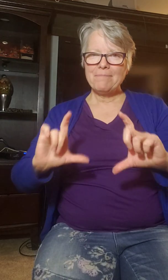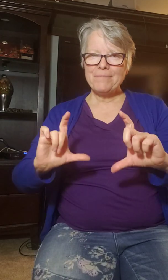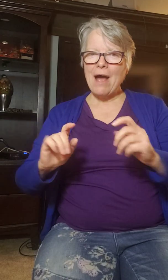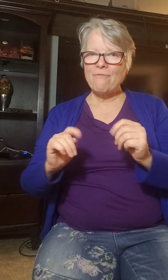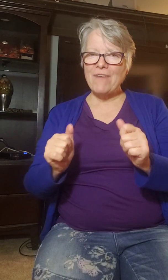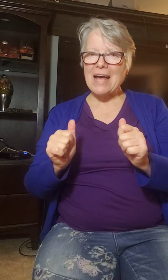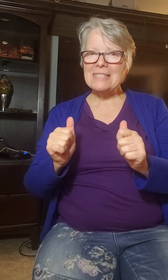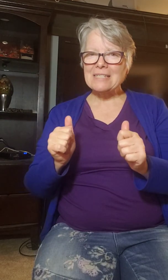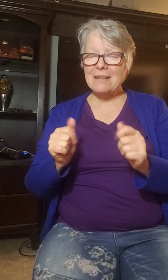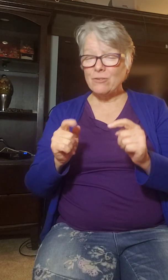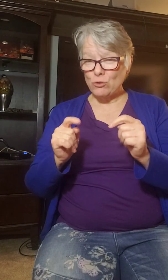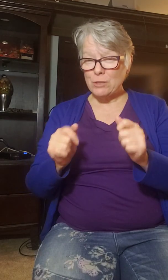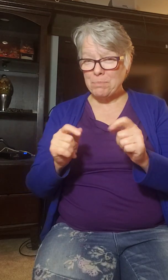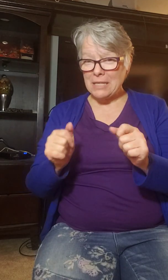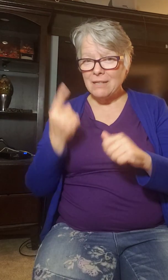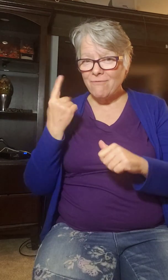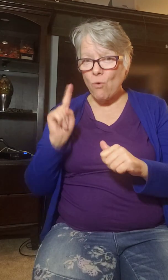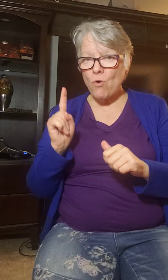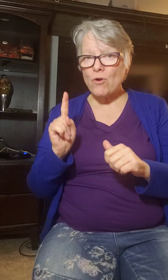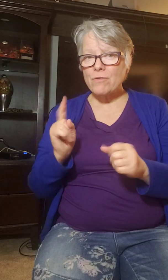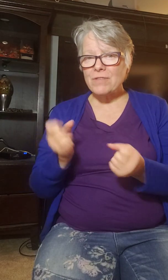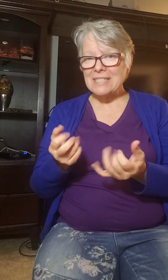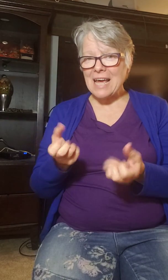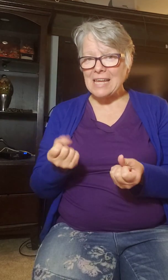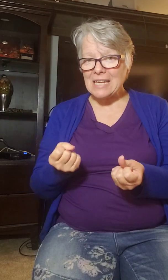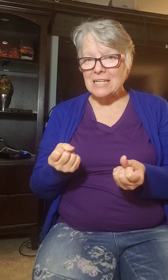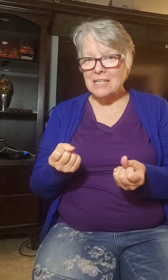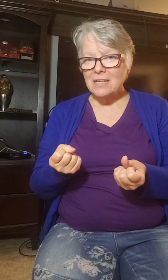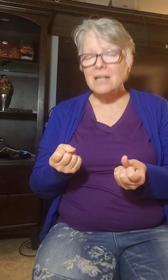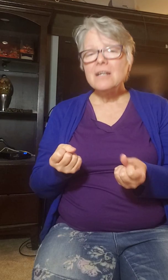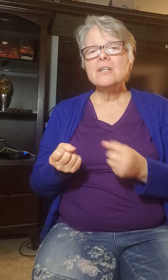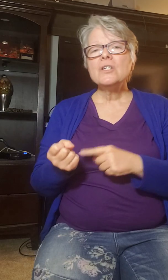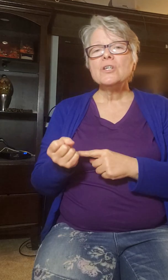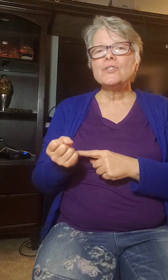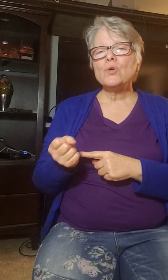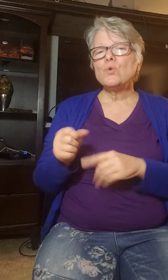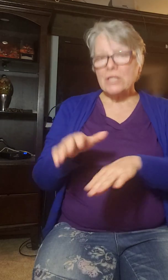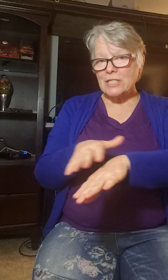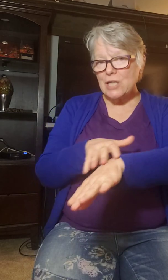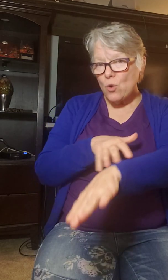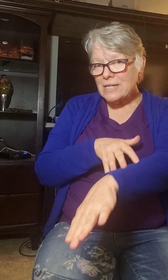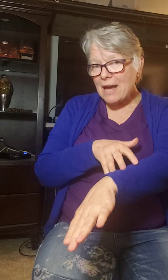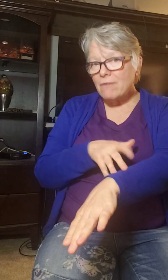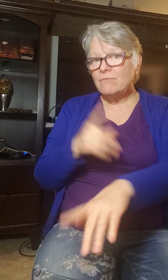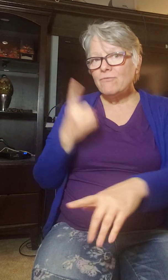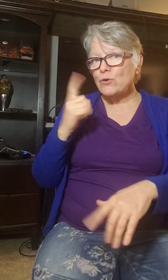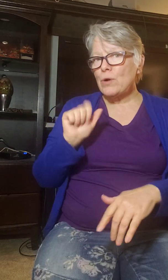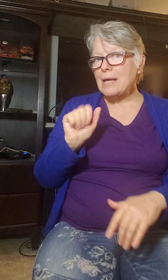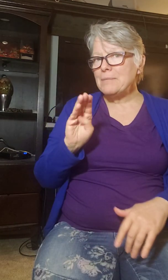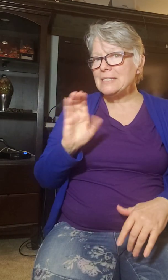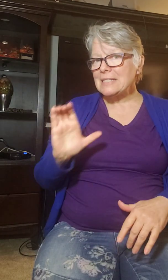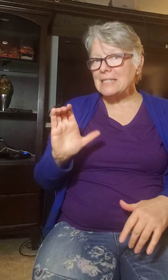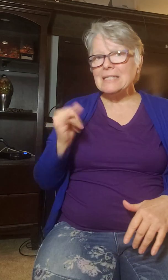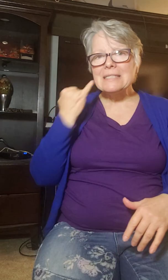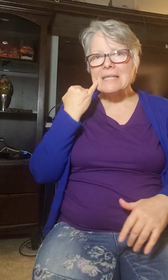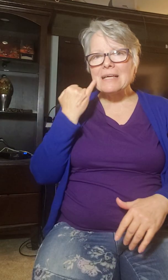how fast, your speed for the signing, so you can slow it down for your ABCs if